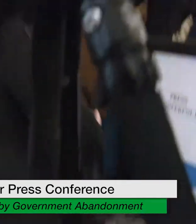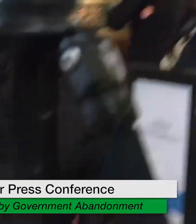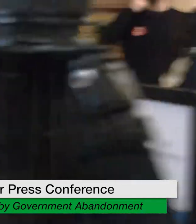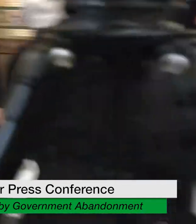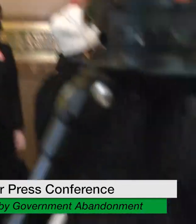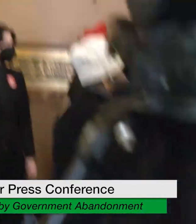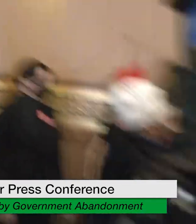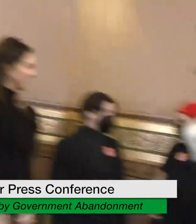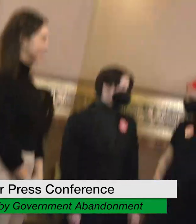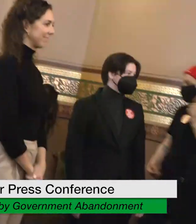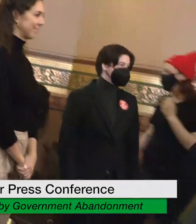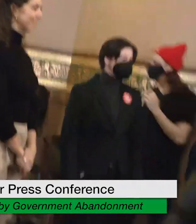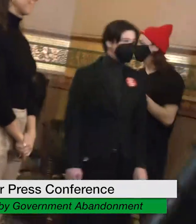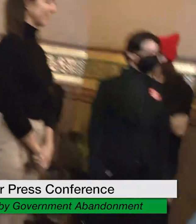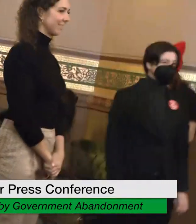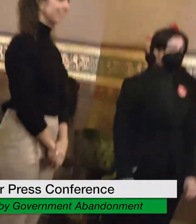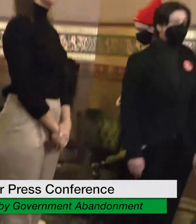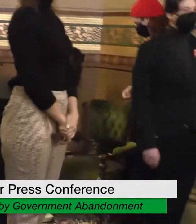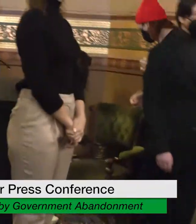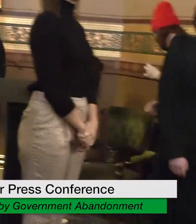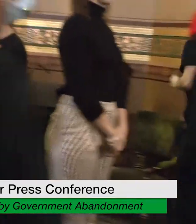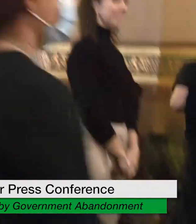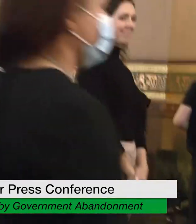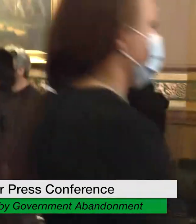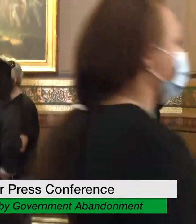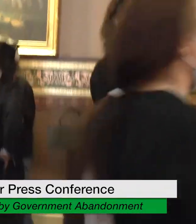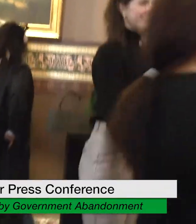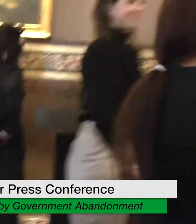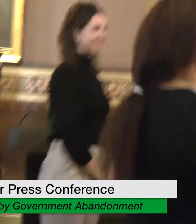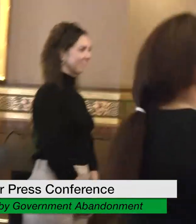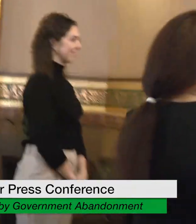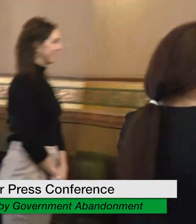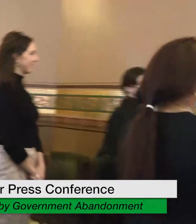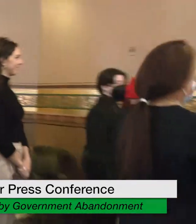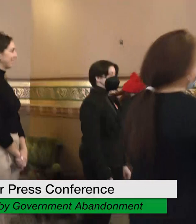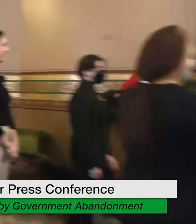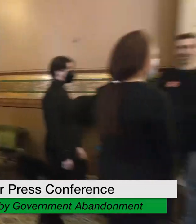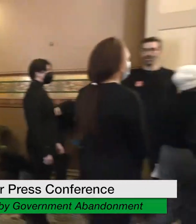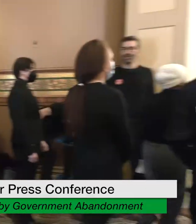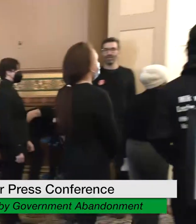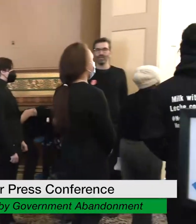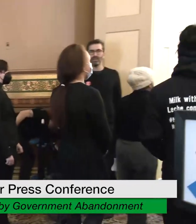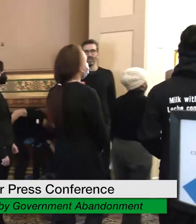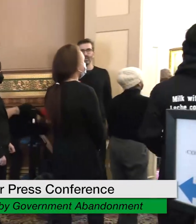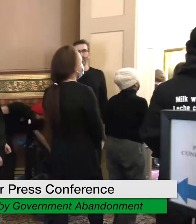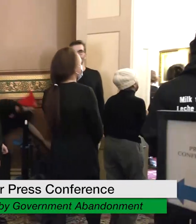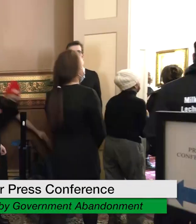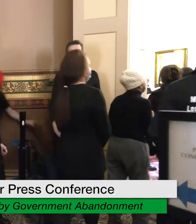Under my feet, ain't gonna let no systems walk all